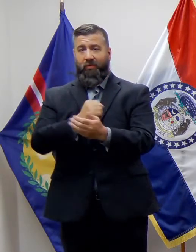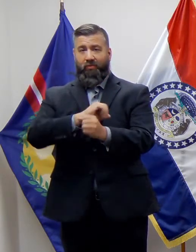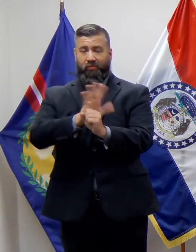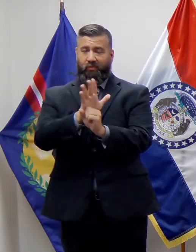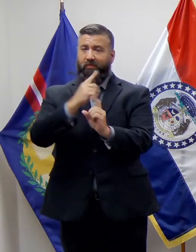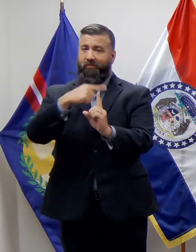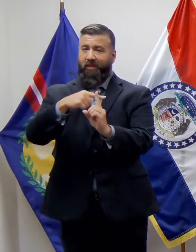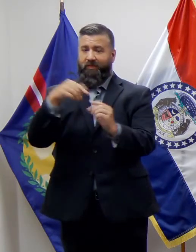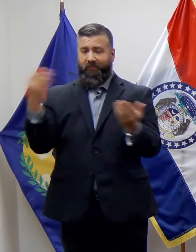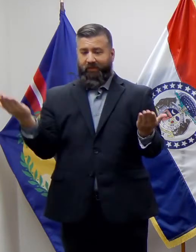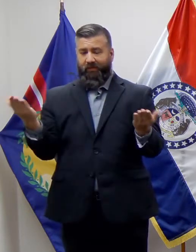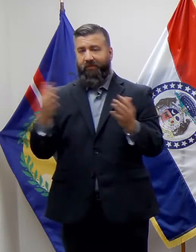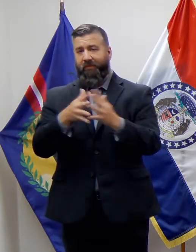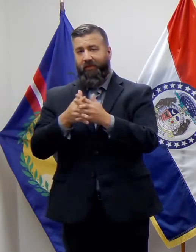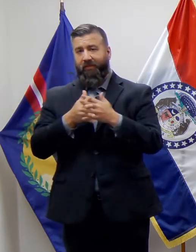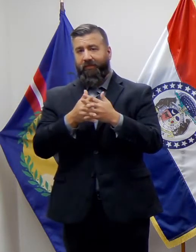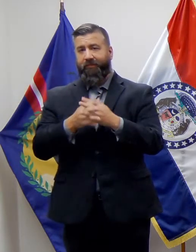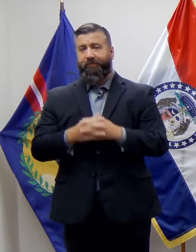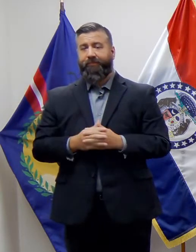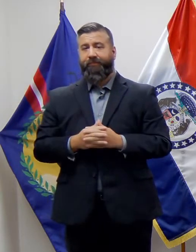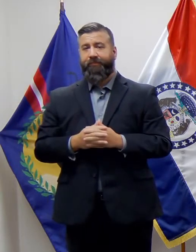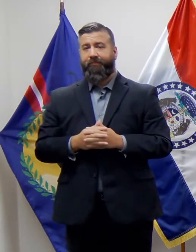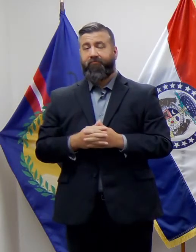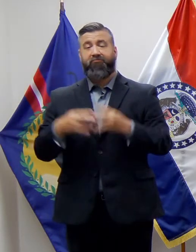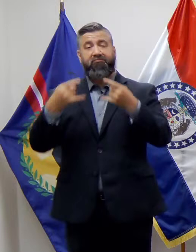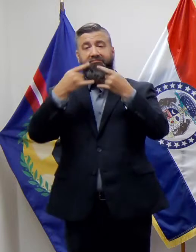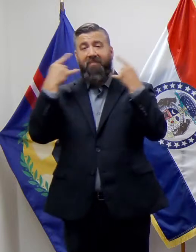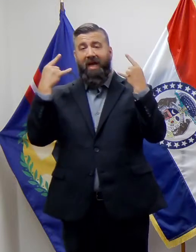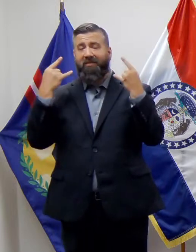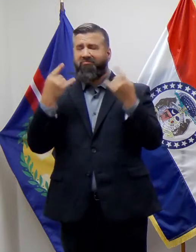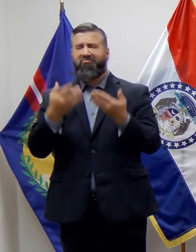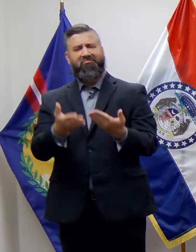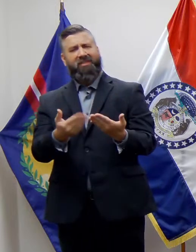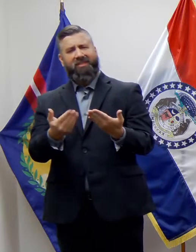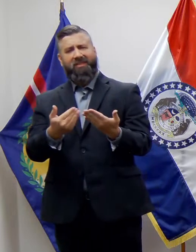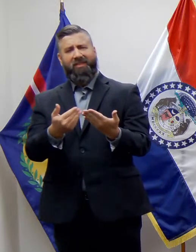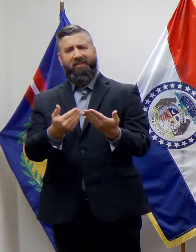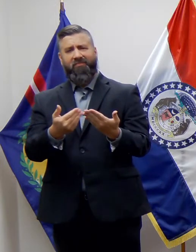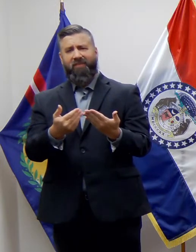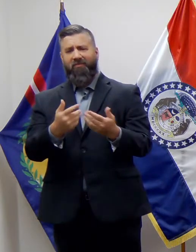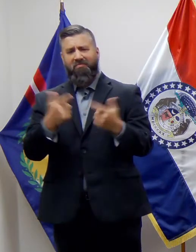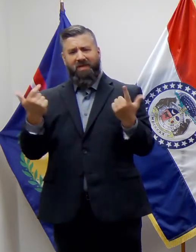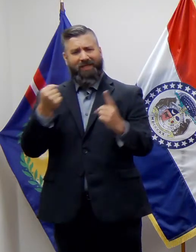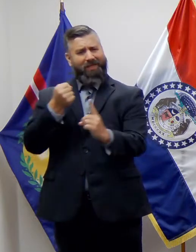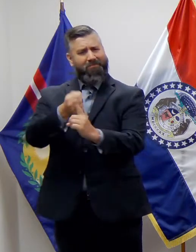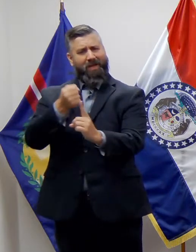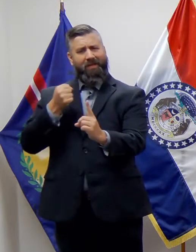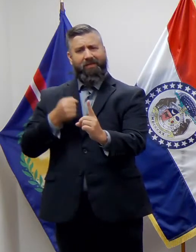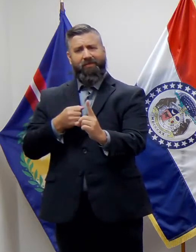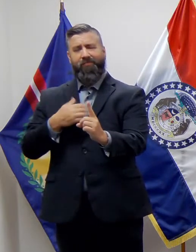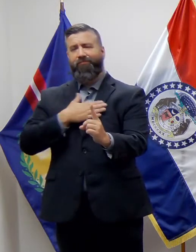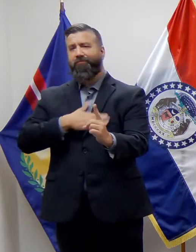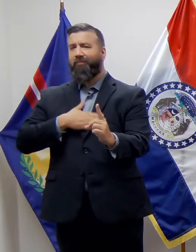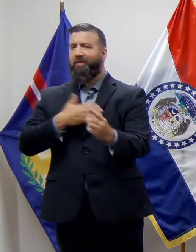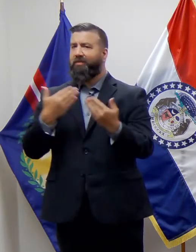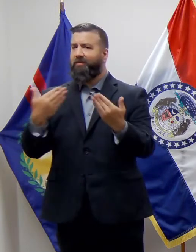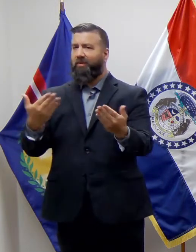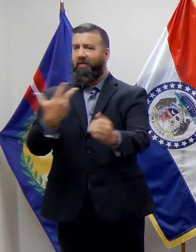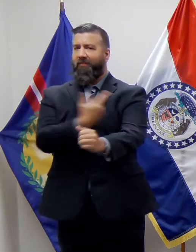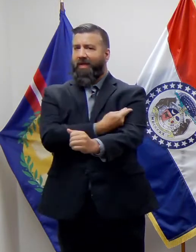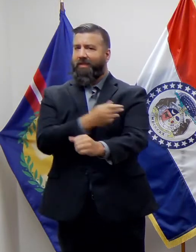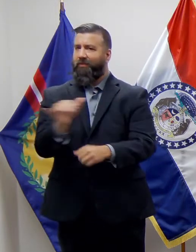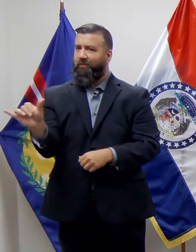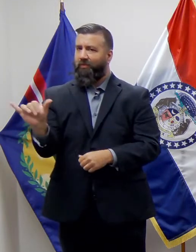States. Wearing a mask is easy to do, and it'll have a big impact. Please get vaccinated as